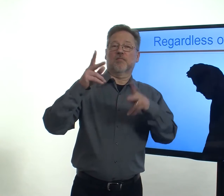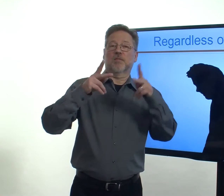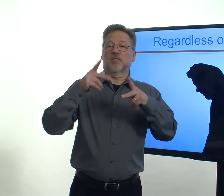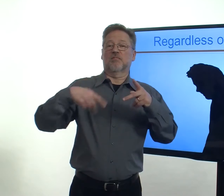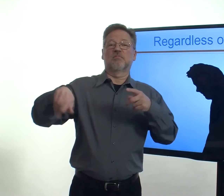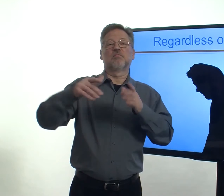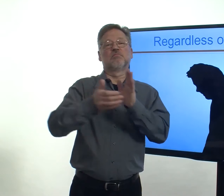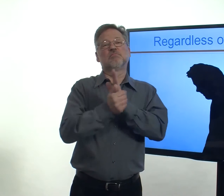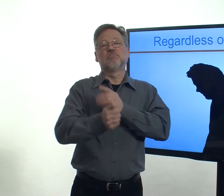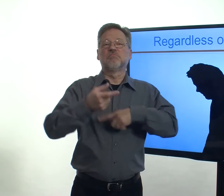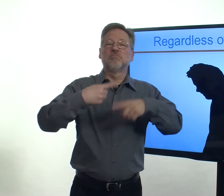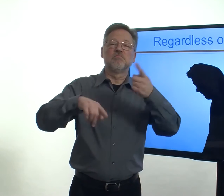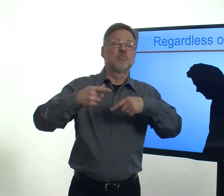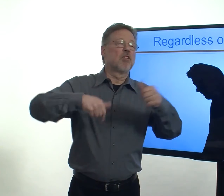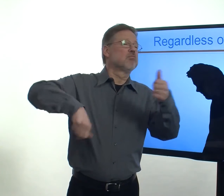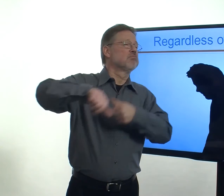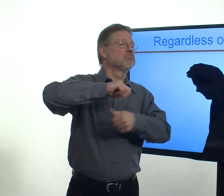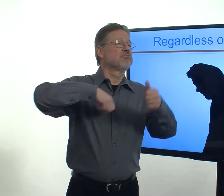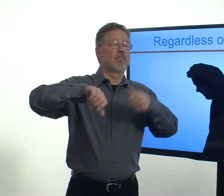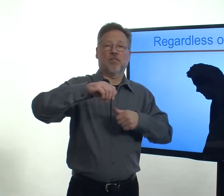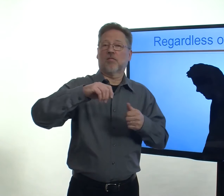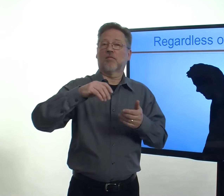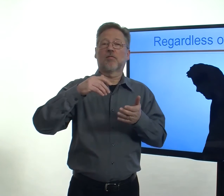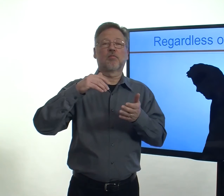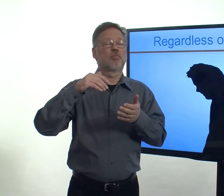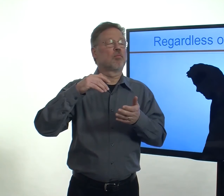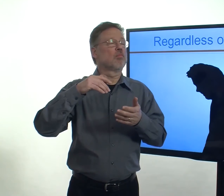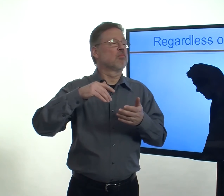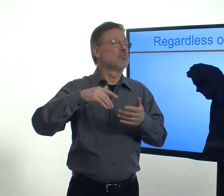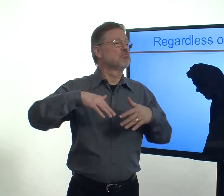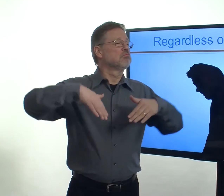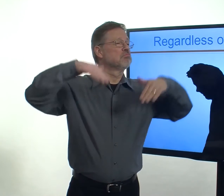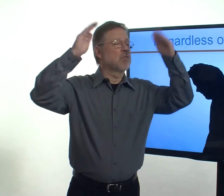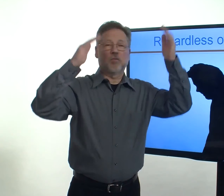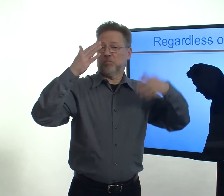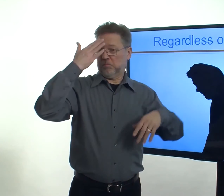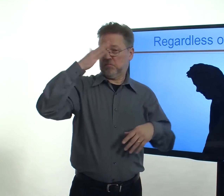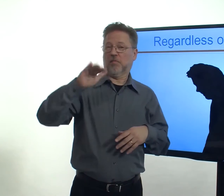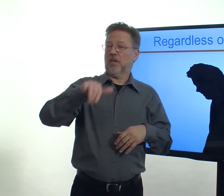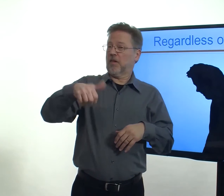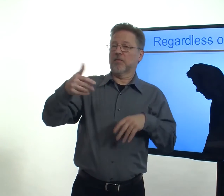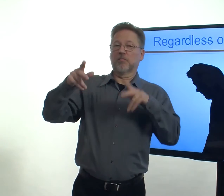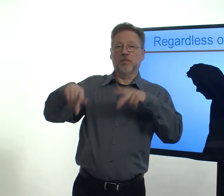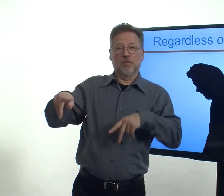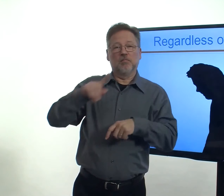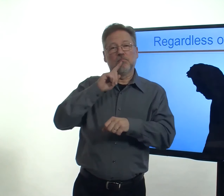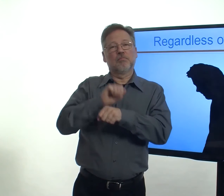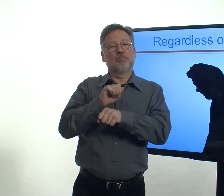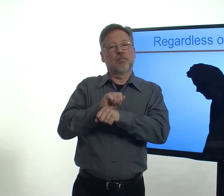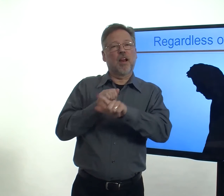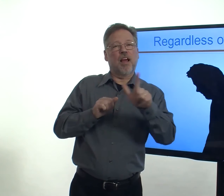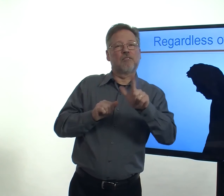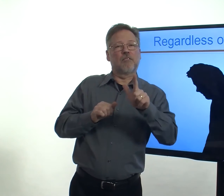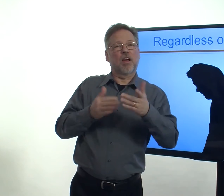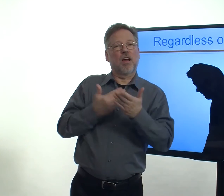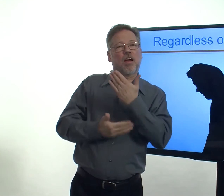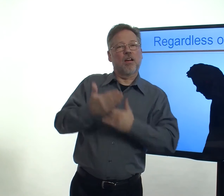Often, people who are fluent signers, socialize in the deaf community, or are lifelong signers report not even noticing when someone is